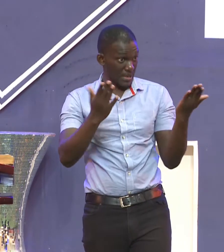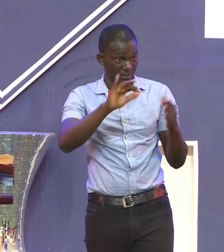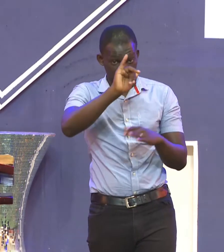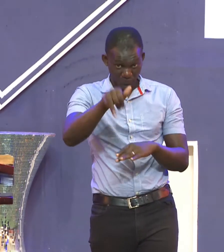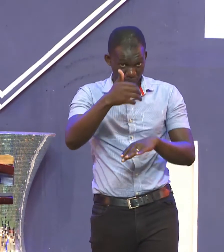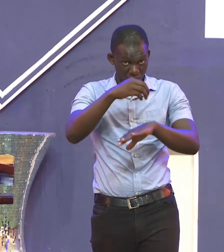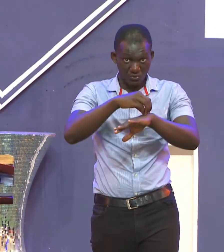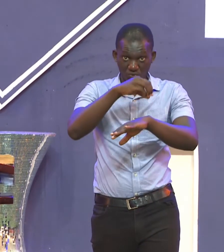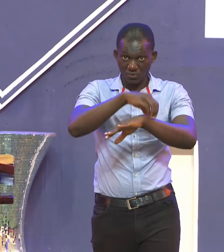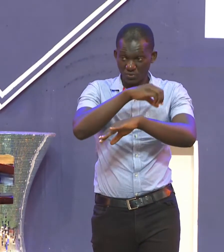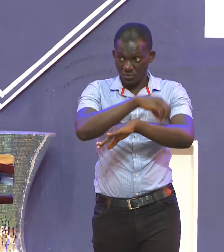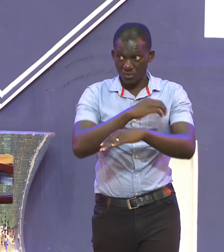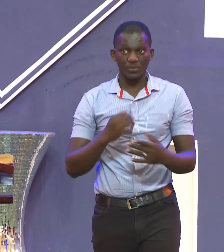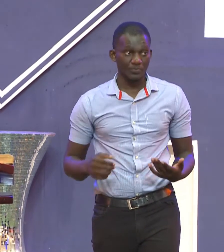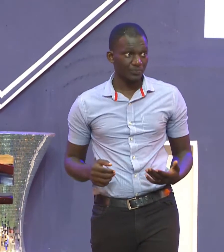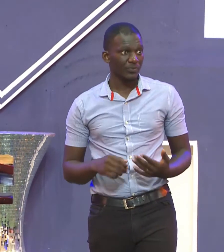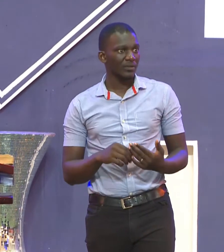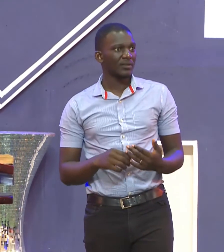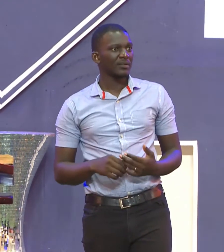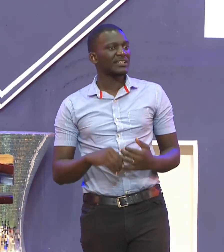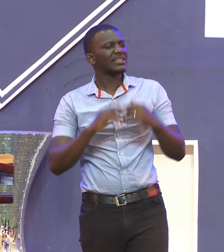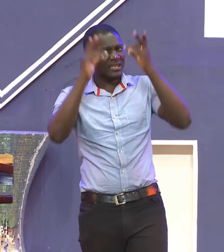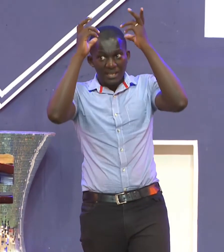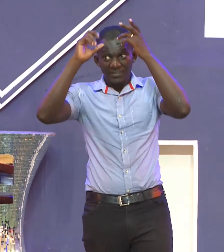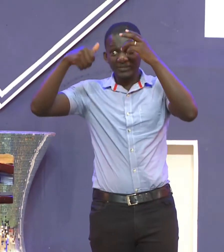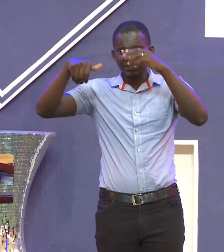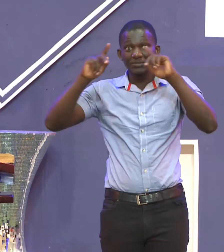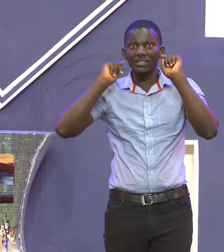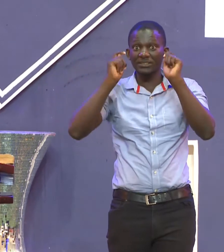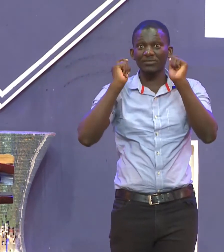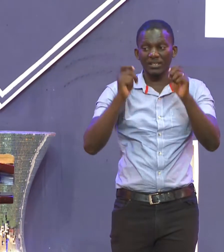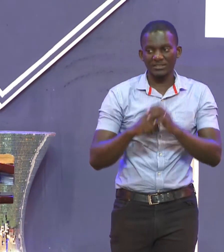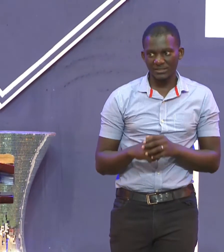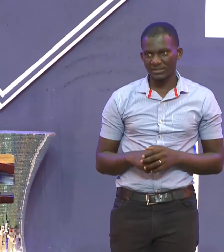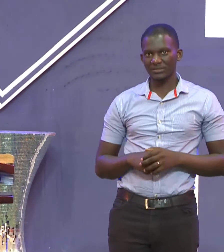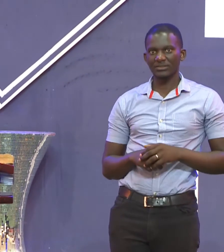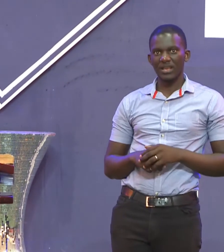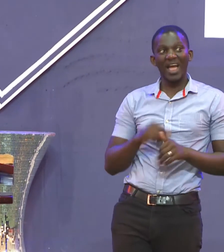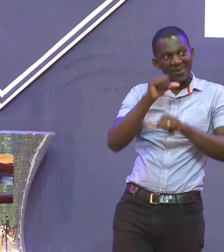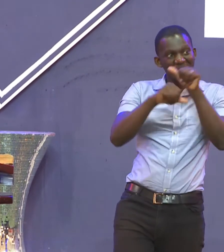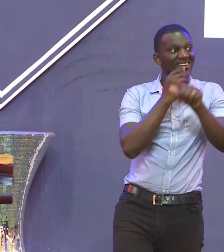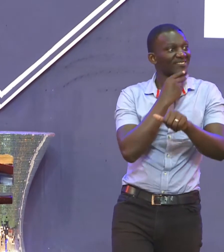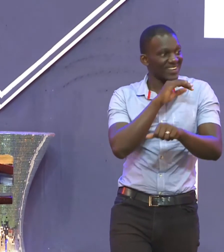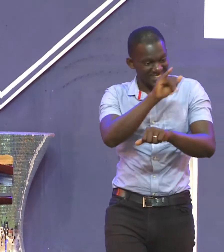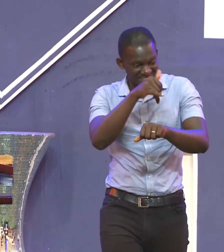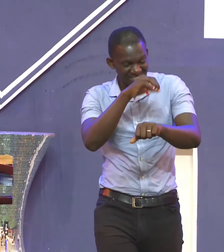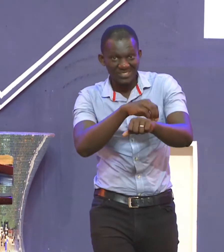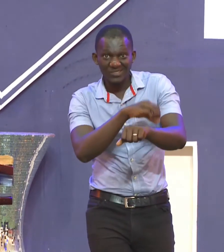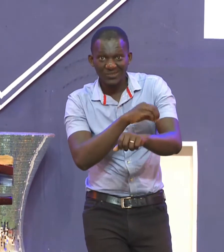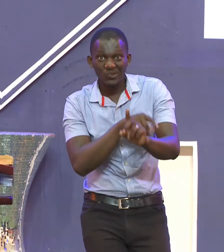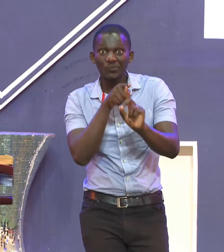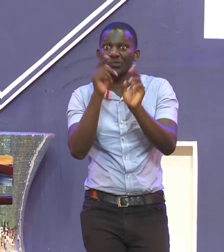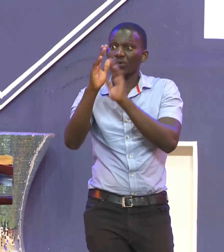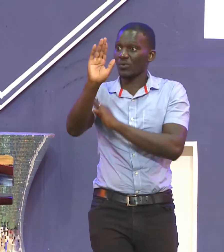about, you'll find it in the book of Job. Setani yenyini yawo bujulizi. The devil himself testifies ku Yobu, in Job, eri Katonda,